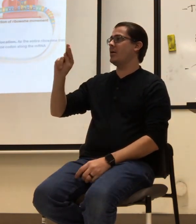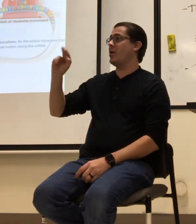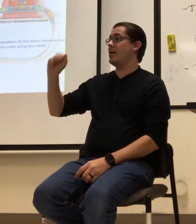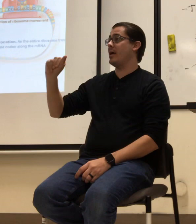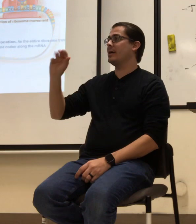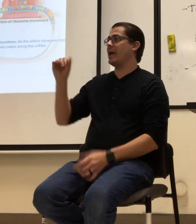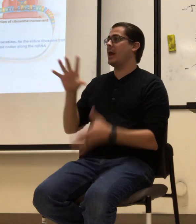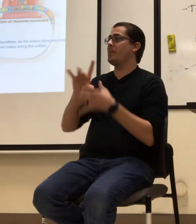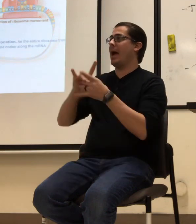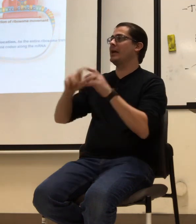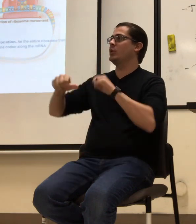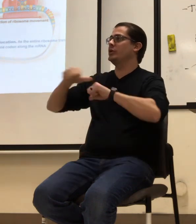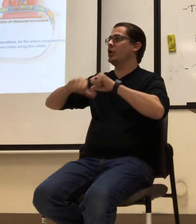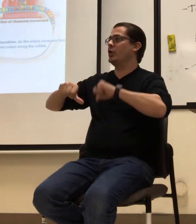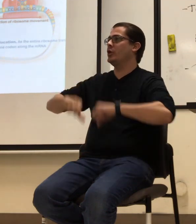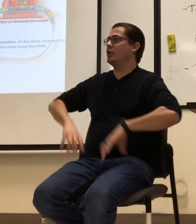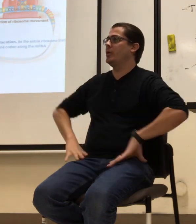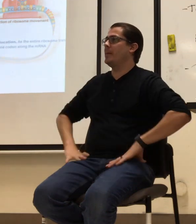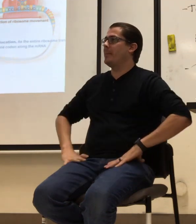other.